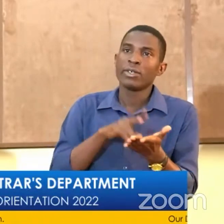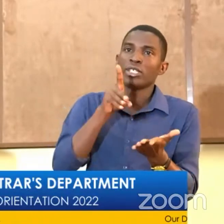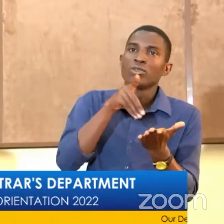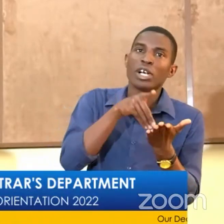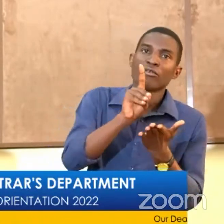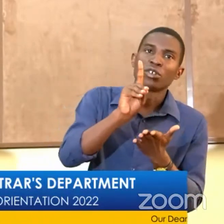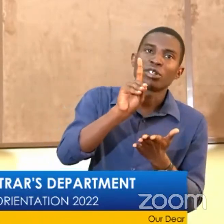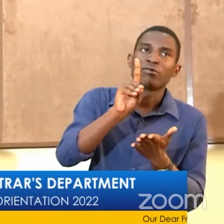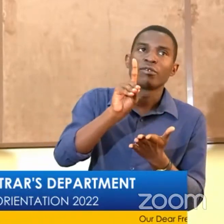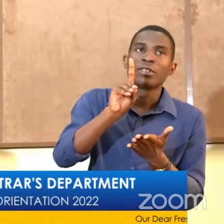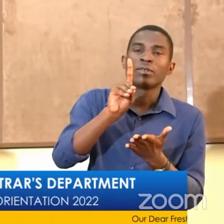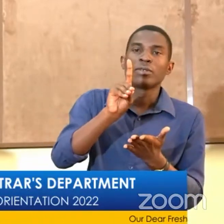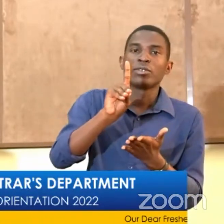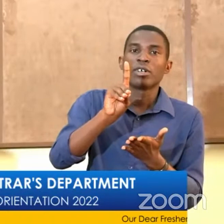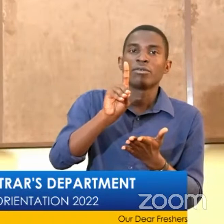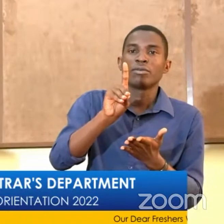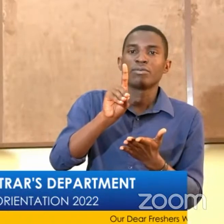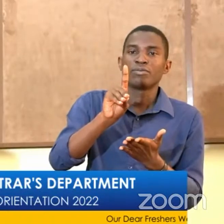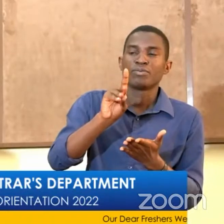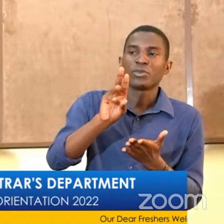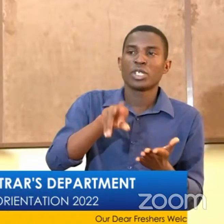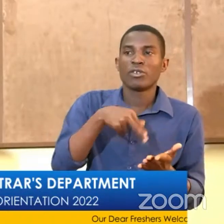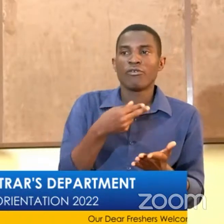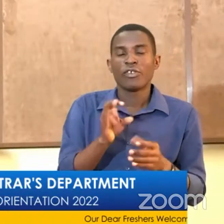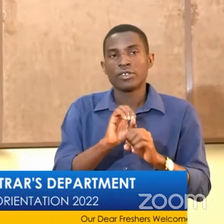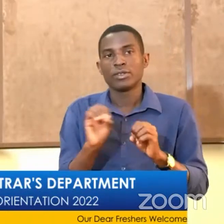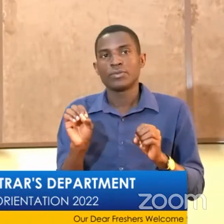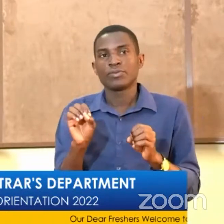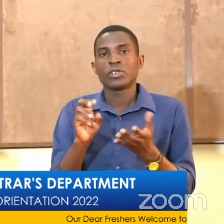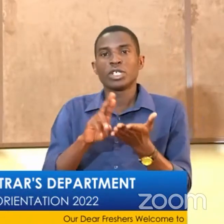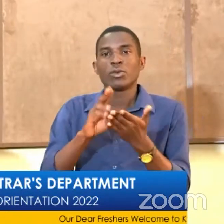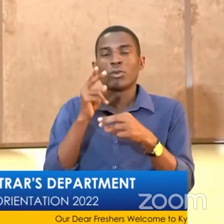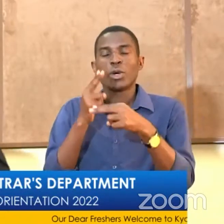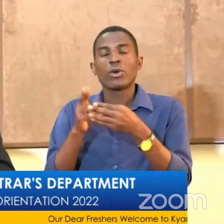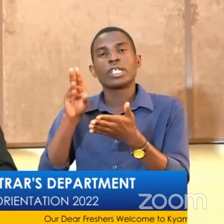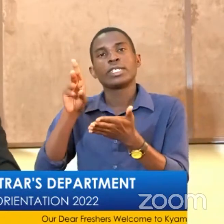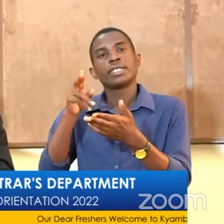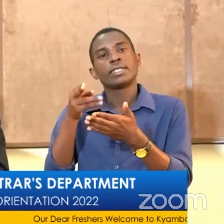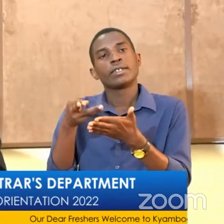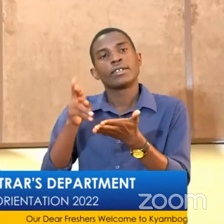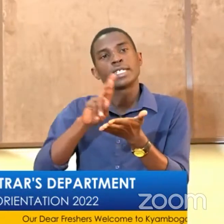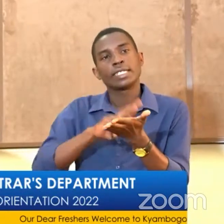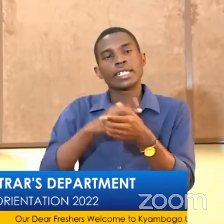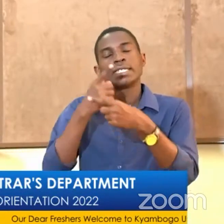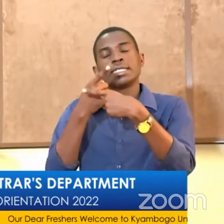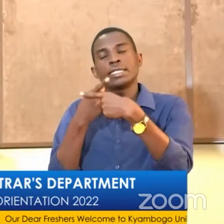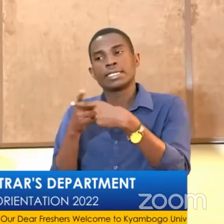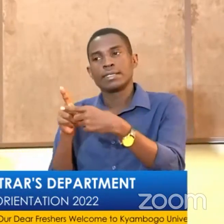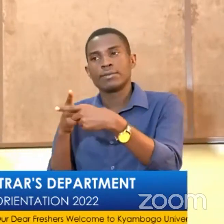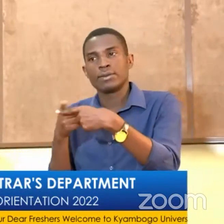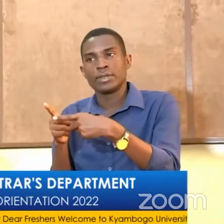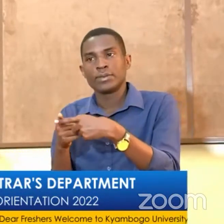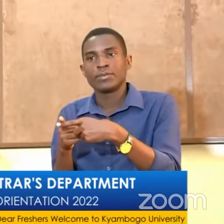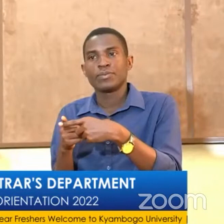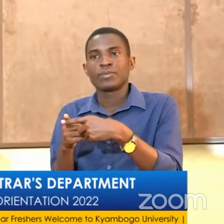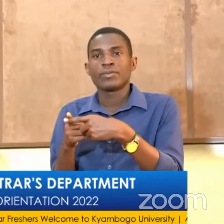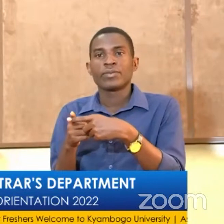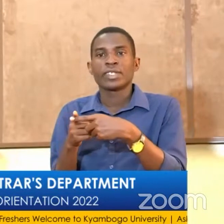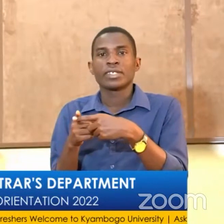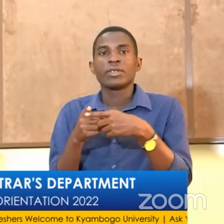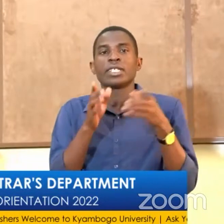paper. So we call it retake, but it is different from what I have